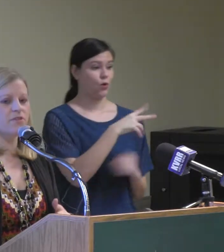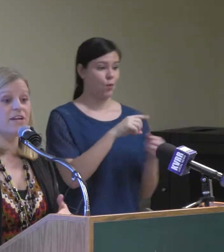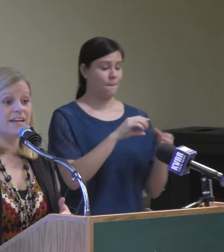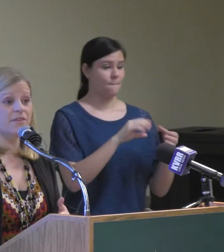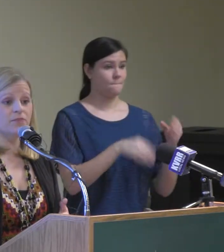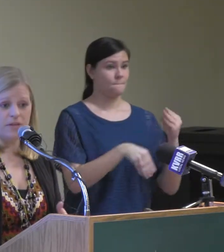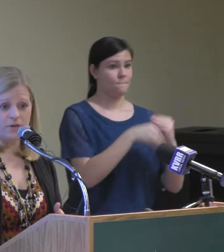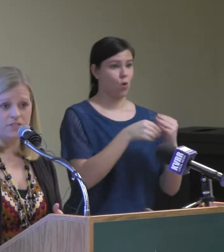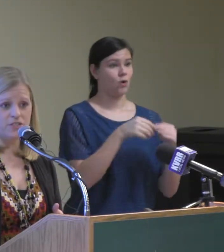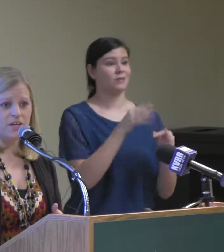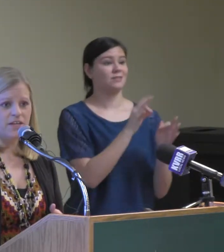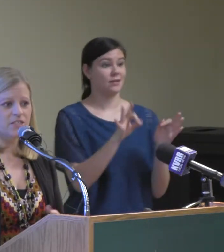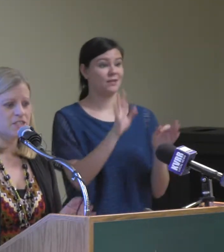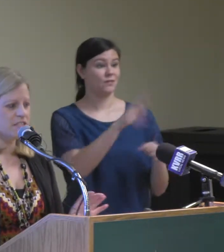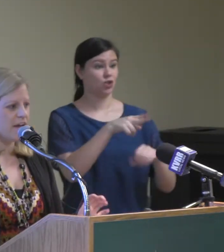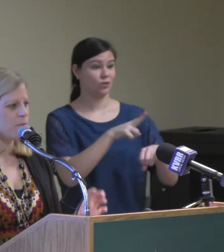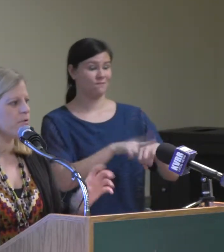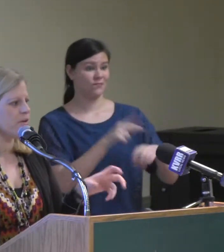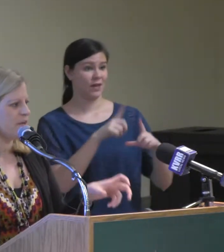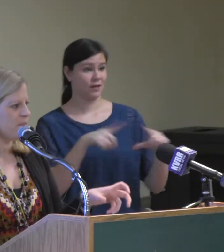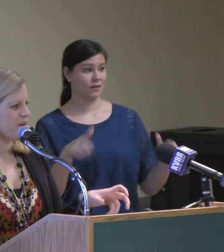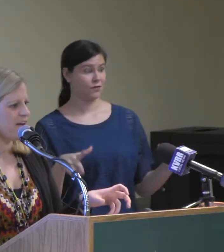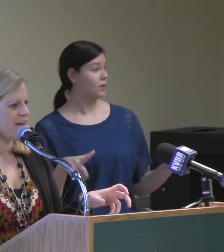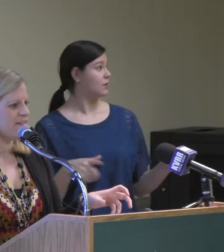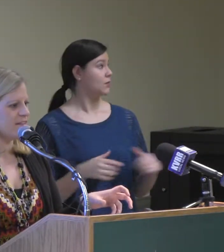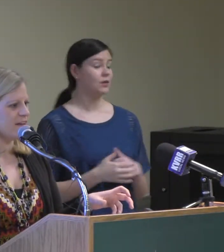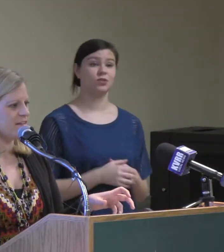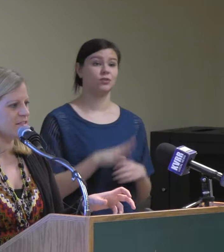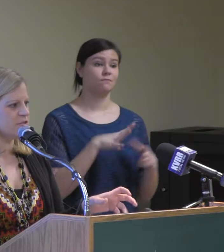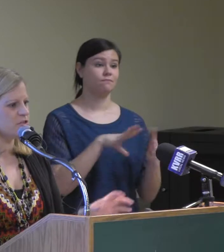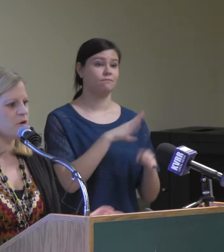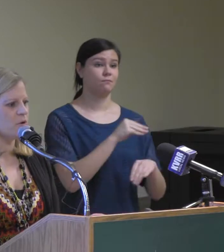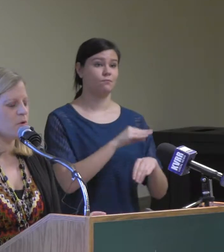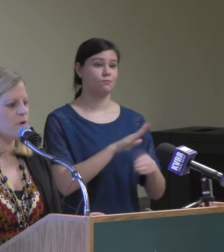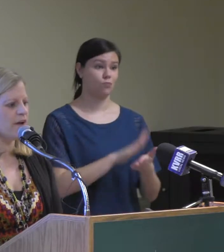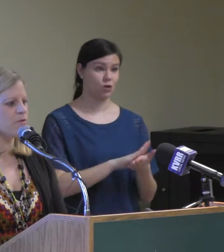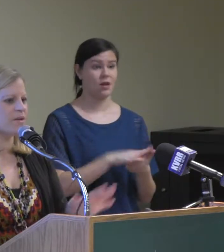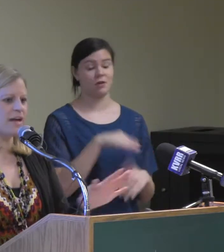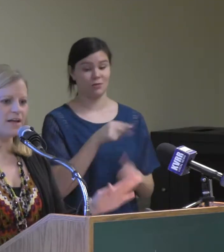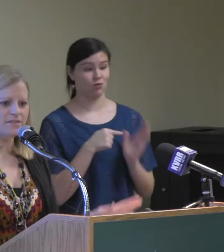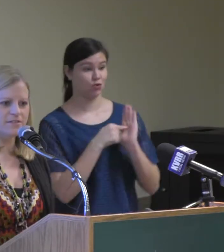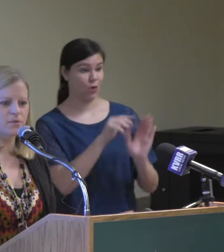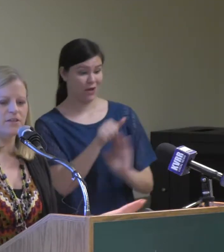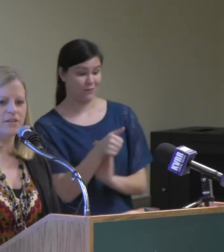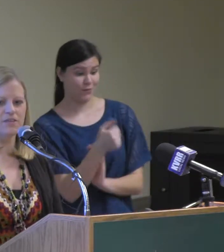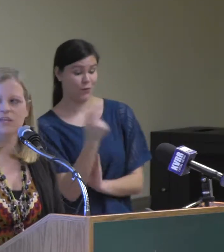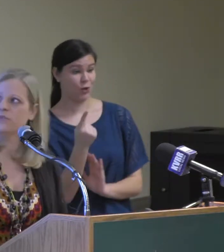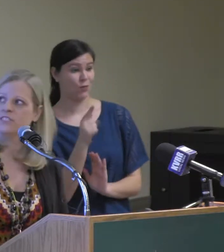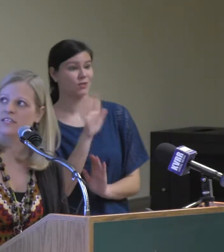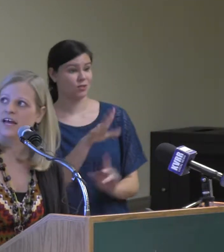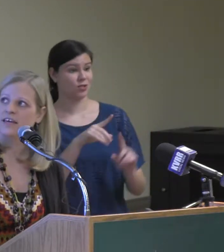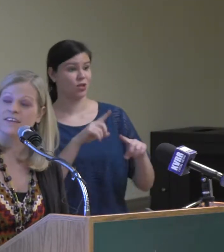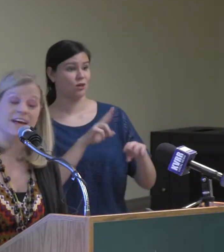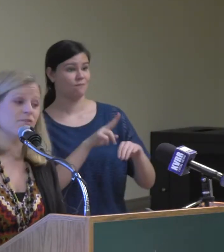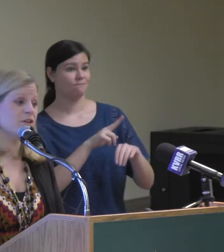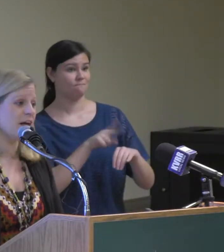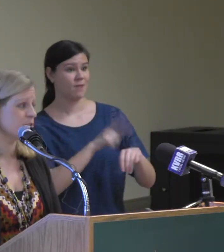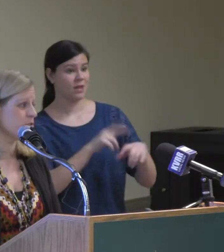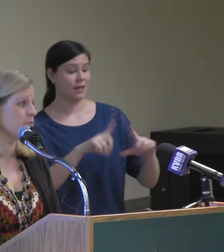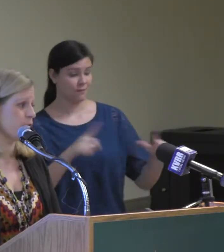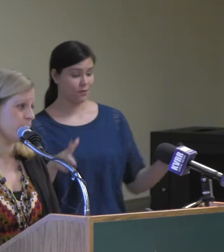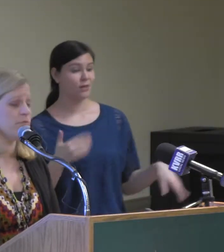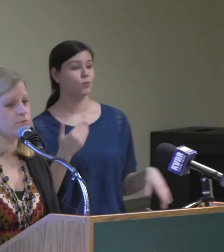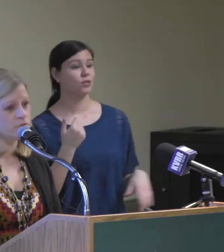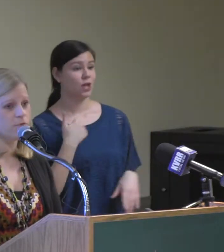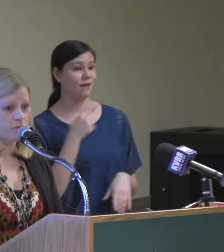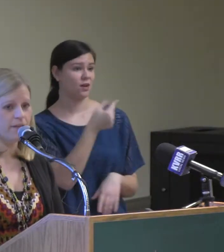sentences of their native language just to kind of put it in there and then to show everybody else what their native language is like. And they have a glossary